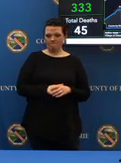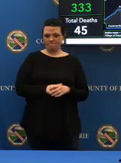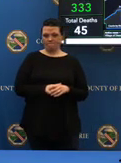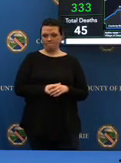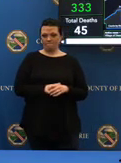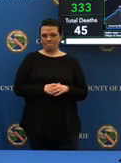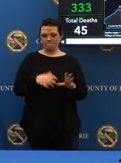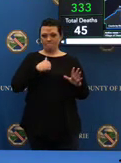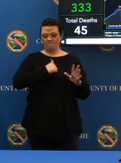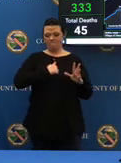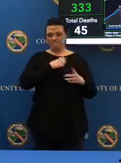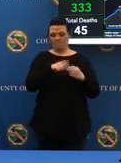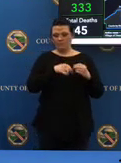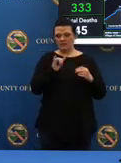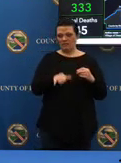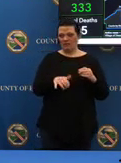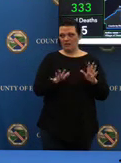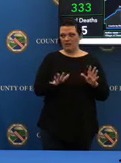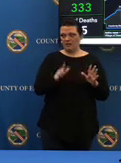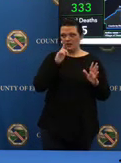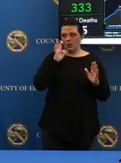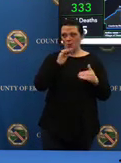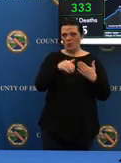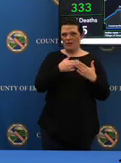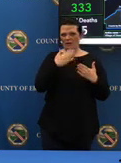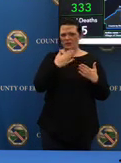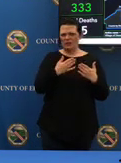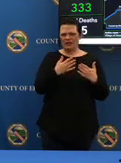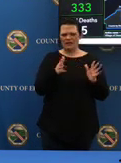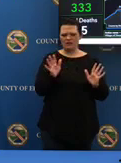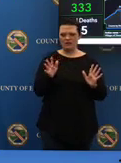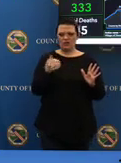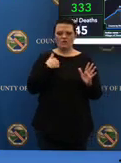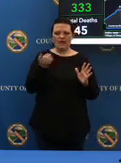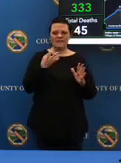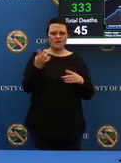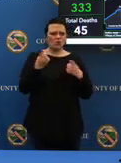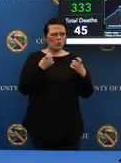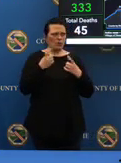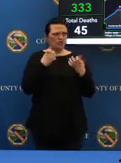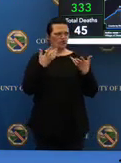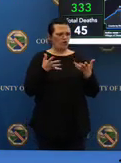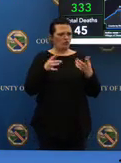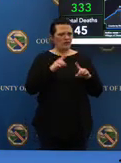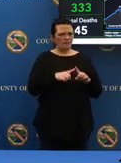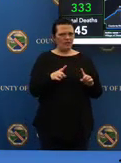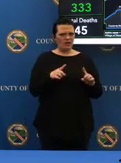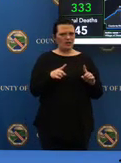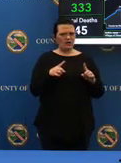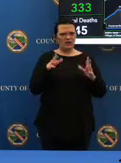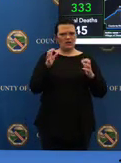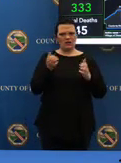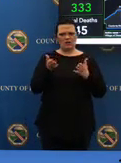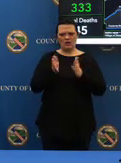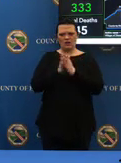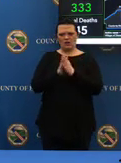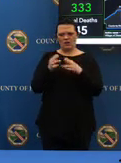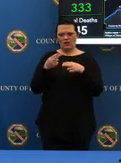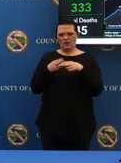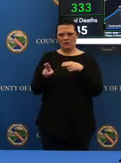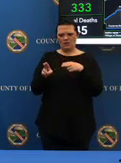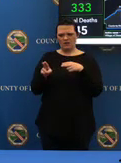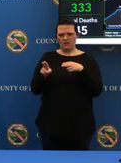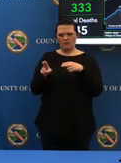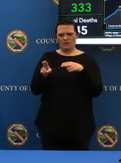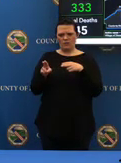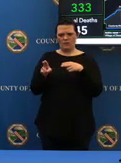Sorry about that earlier. Football as well. I know that you've taken a couple questions about this already, but I wanted to just ask briefly about that social